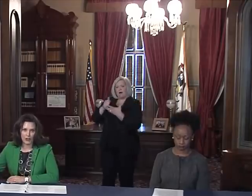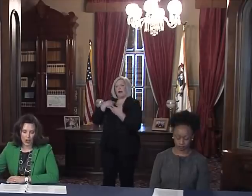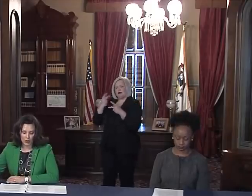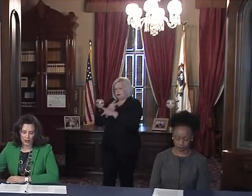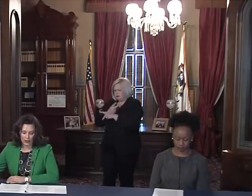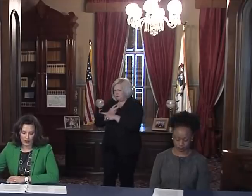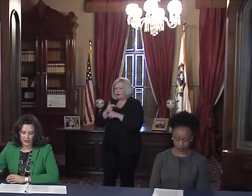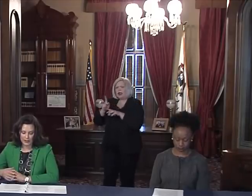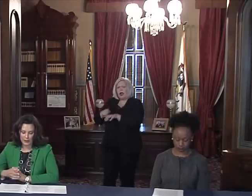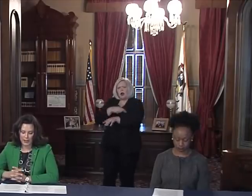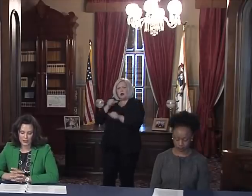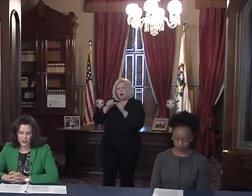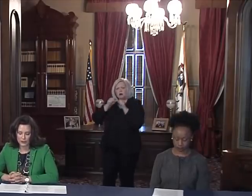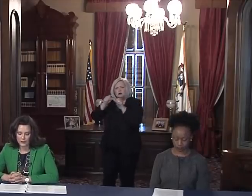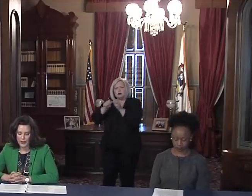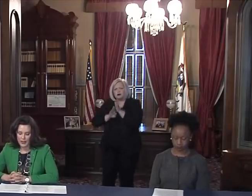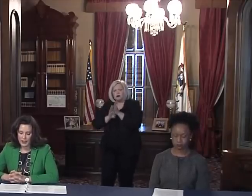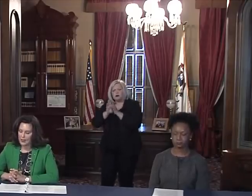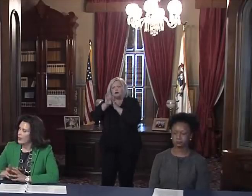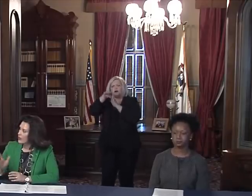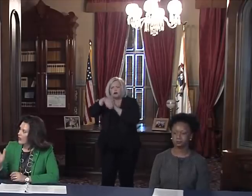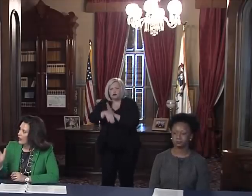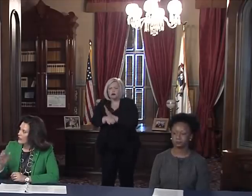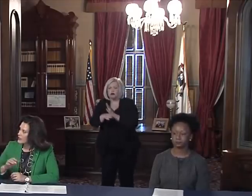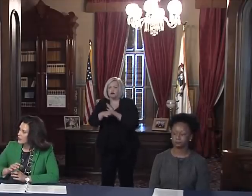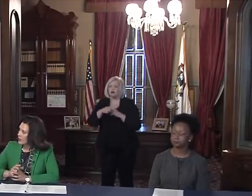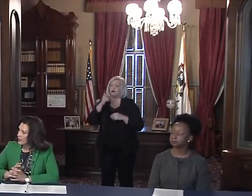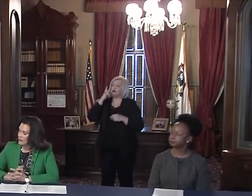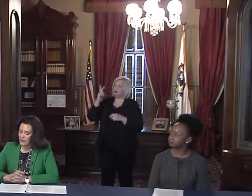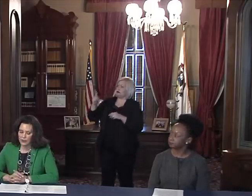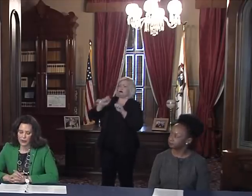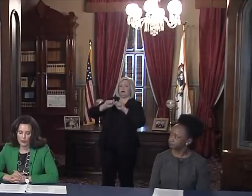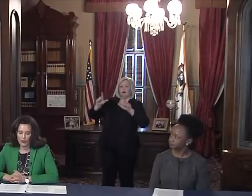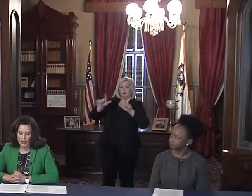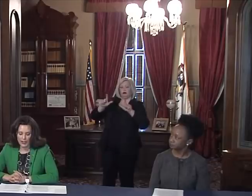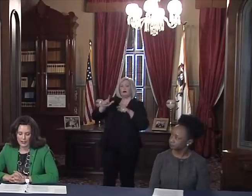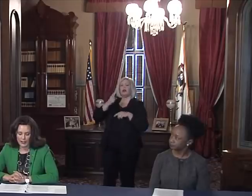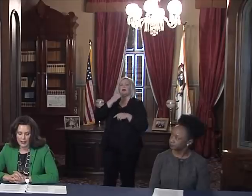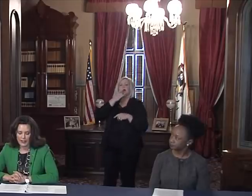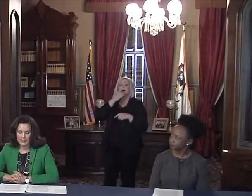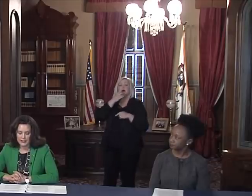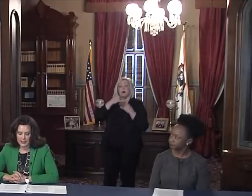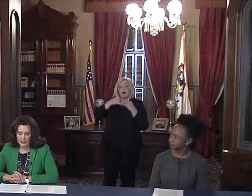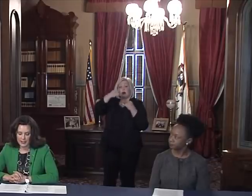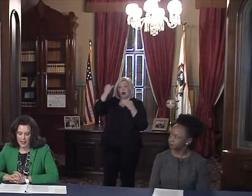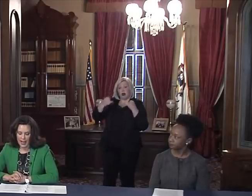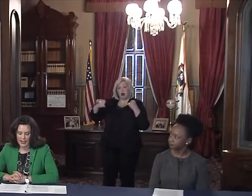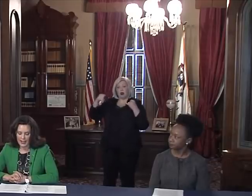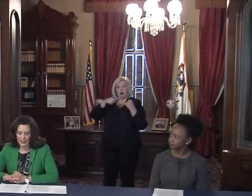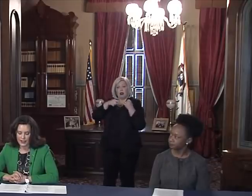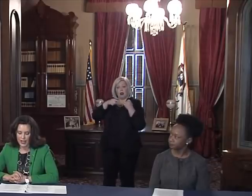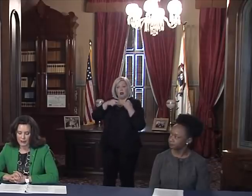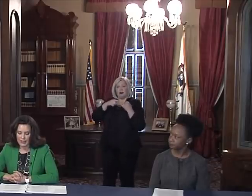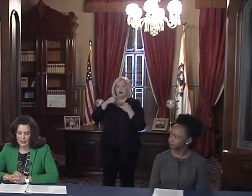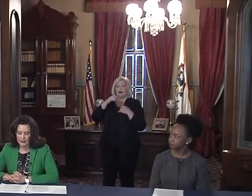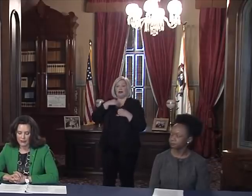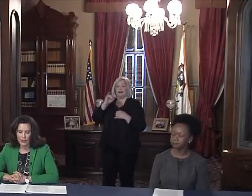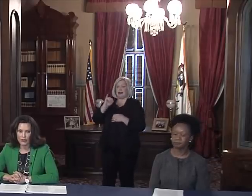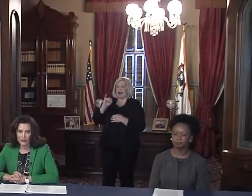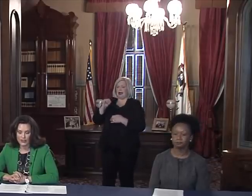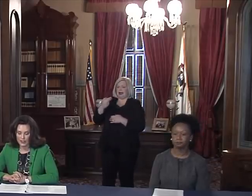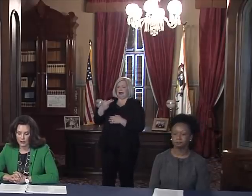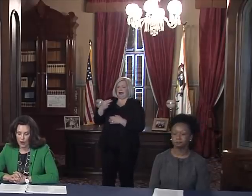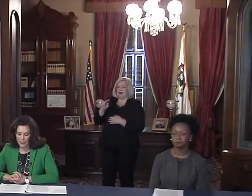determine how long we're going to be in this posture. Now, on this graph, the purple line is the IHME